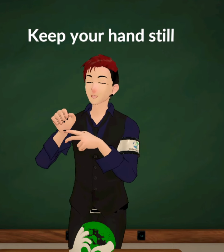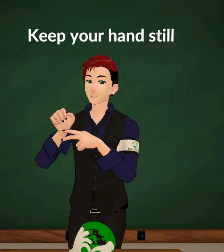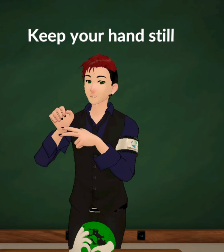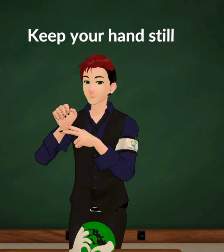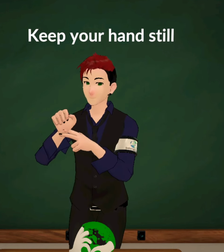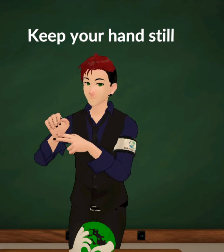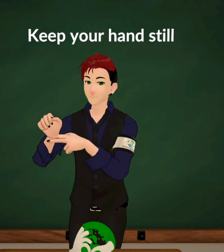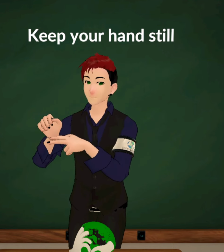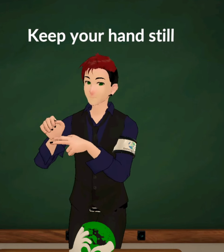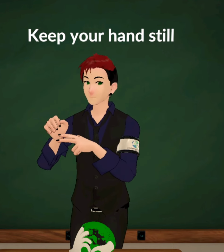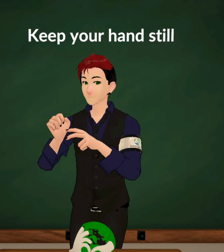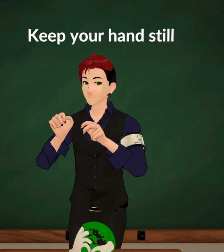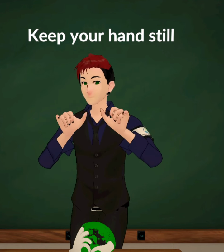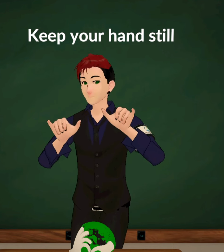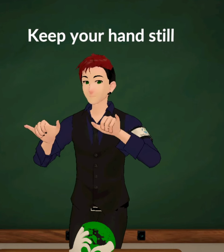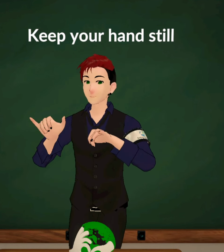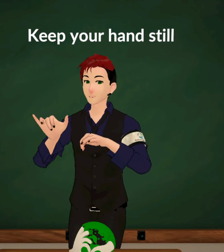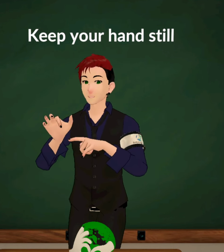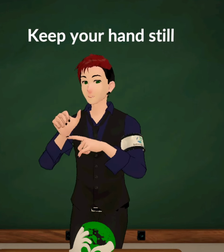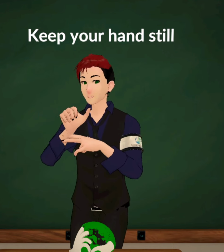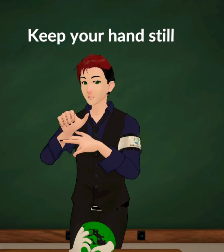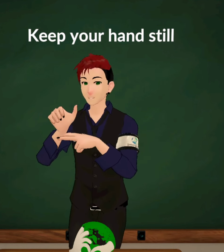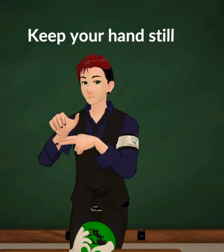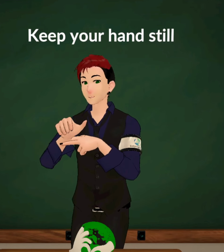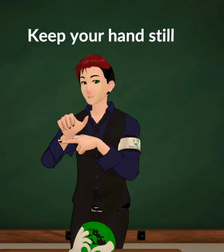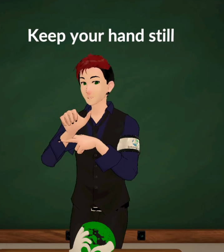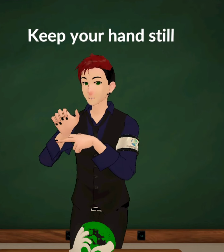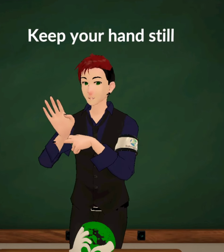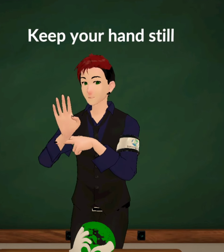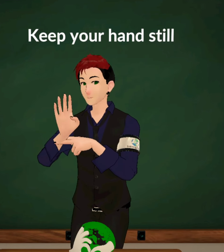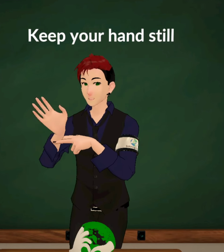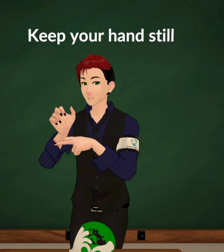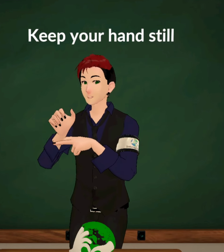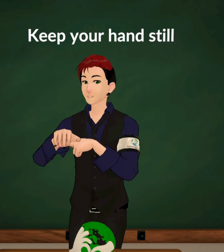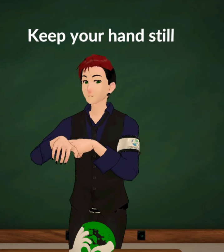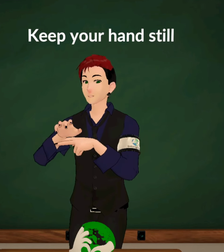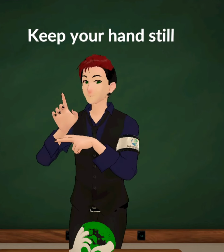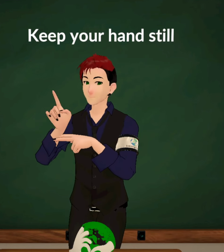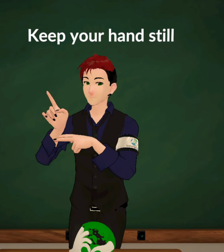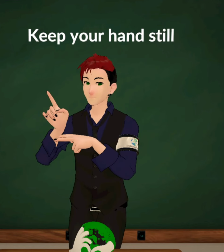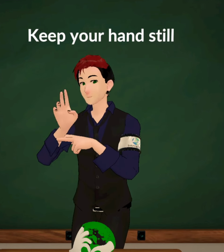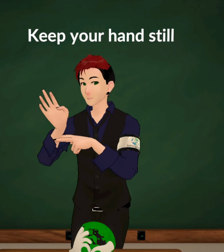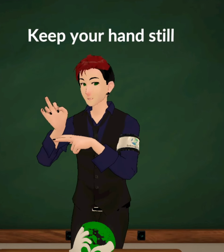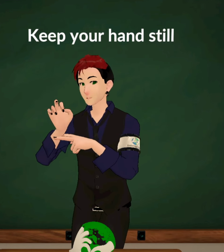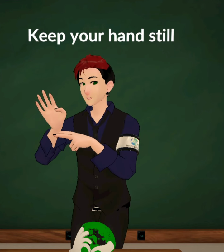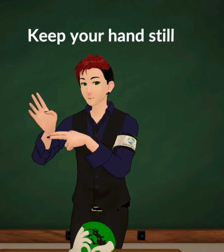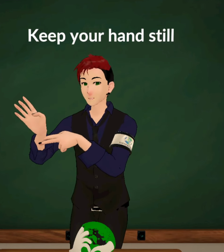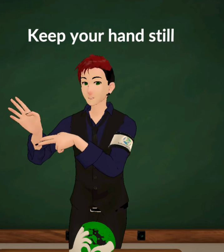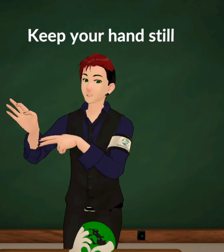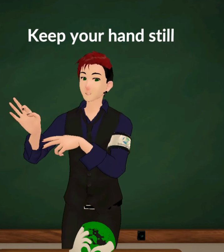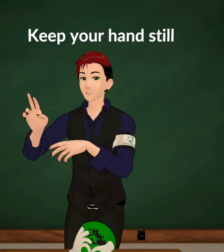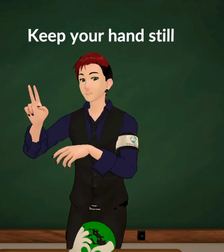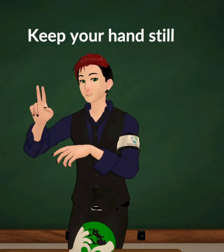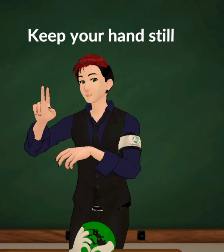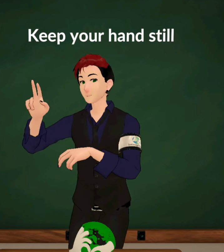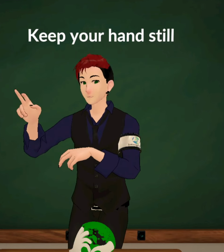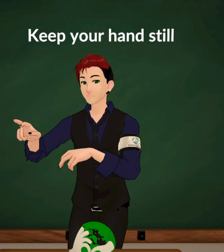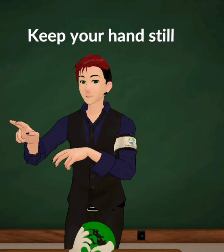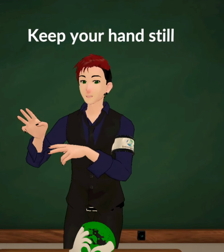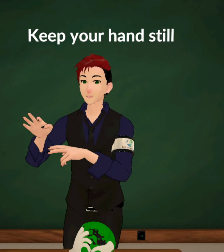are same as everything else. Double A, double B, double C, D, E, blah, all that kind of Z. Z is